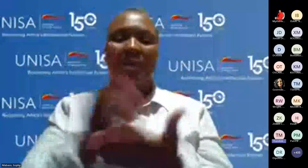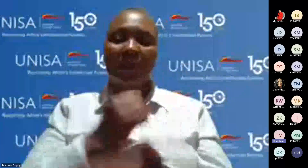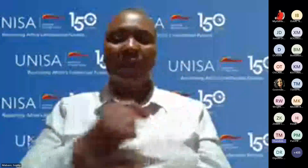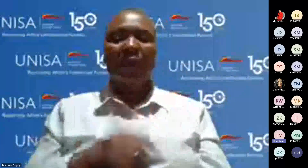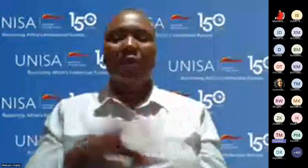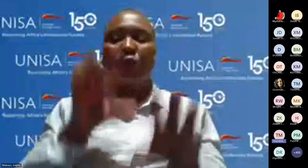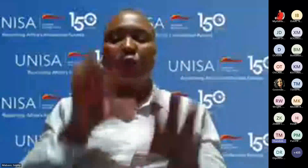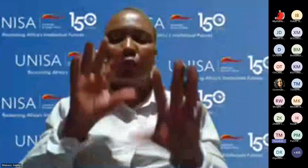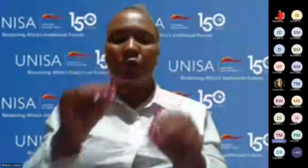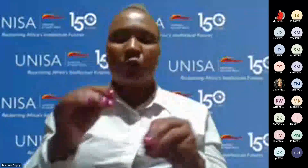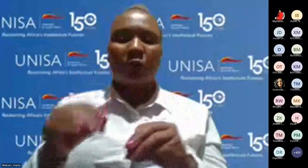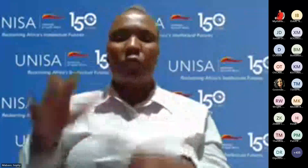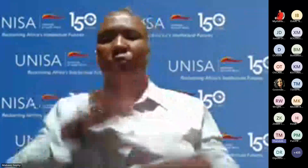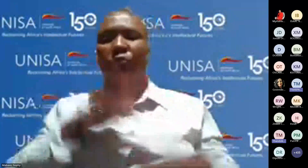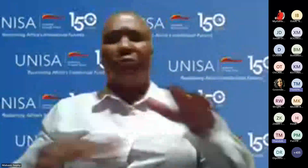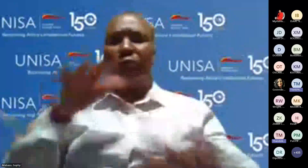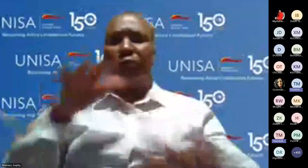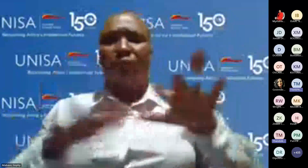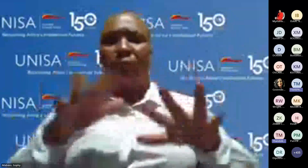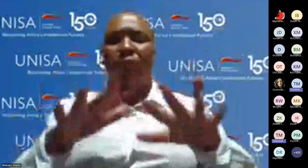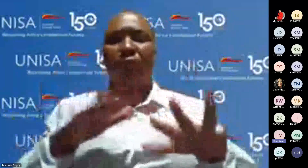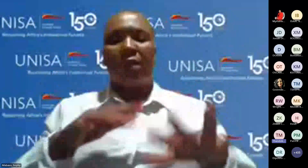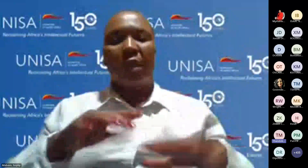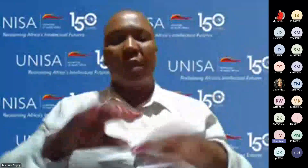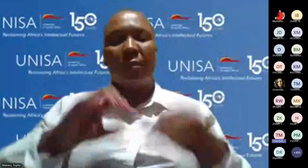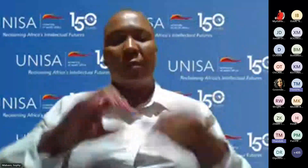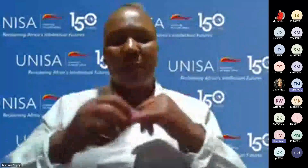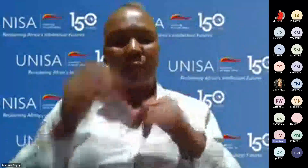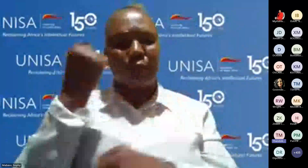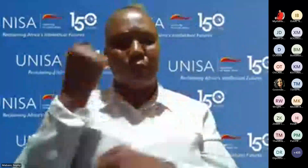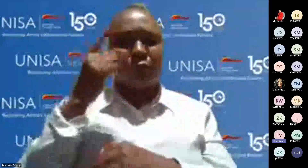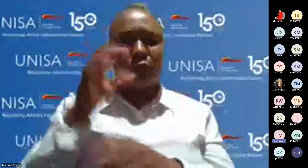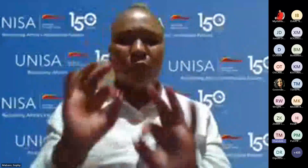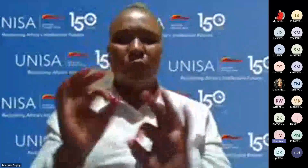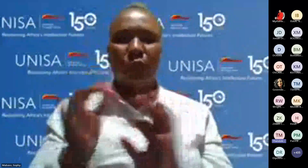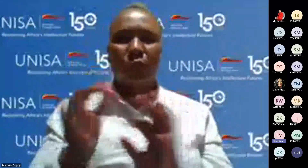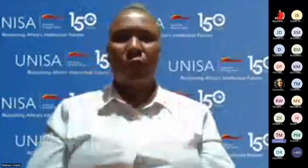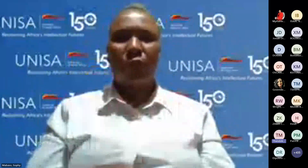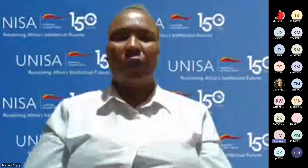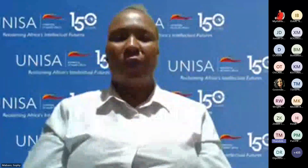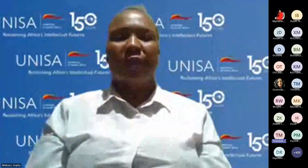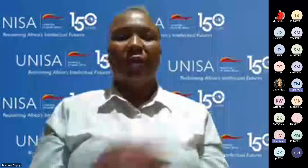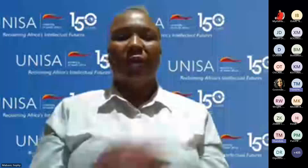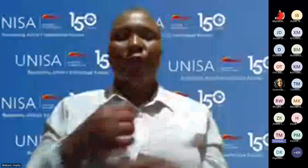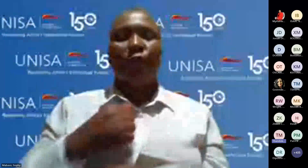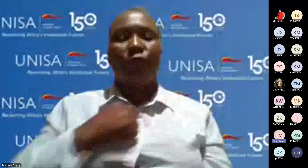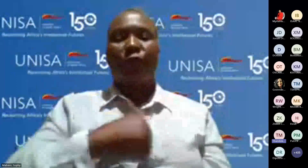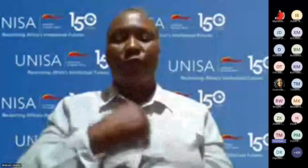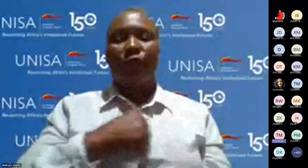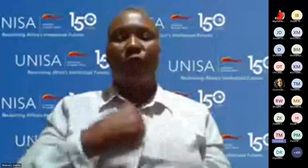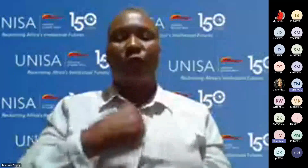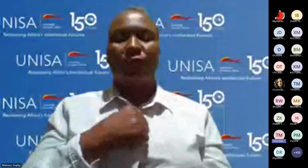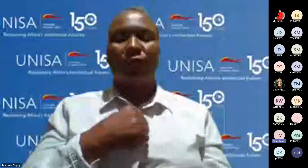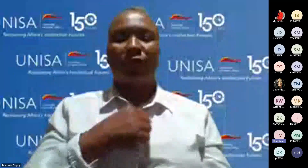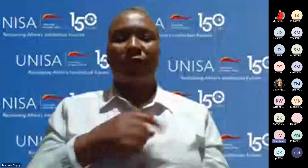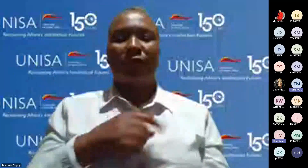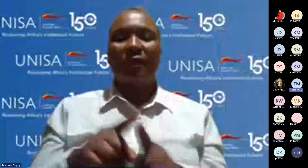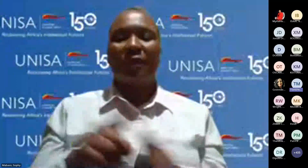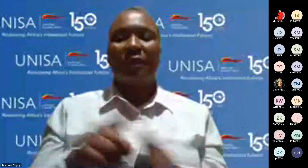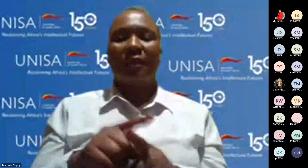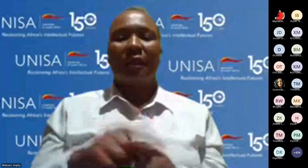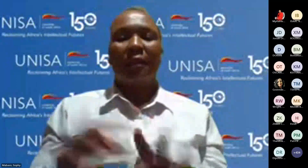stop panicking, I'm trying to understand. I'm sorry, guys. I'm like hectically